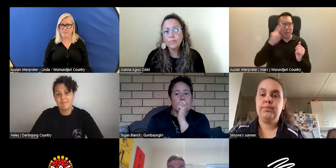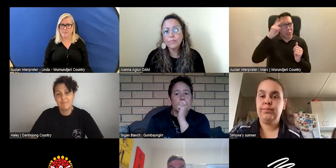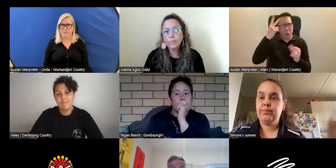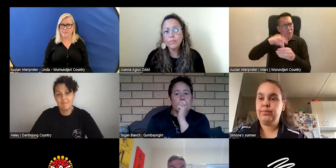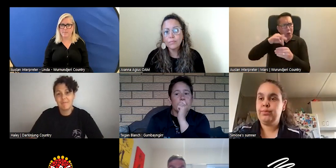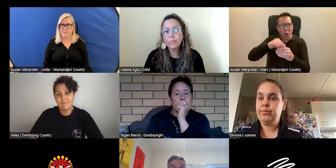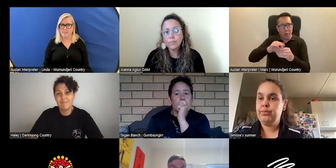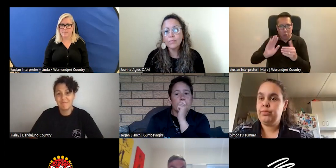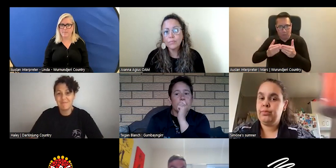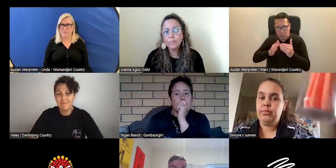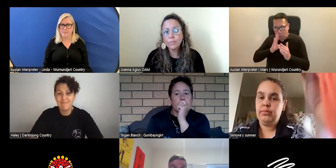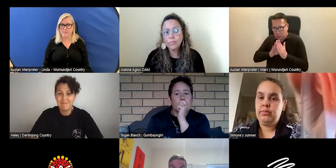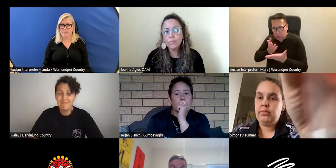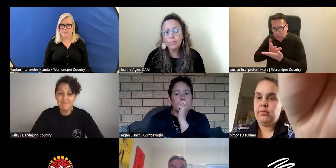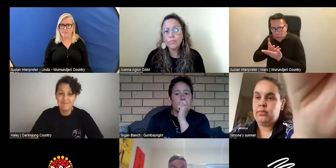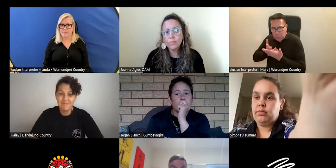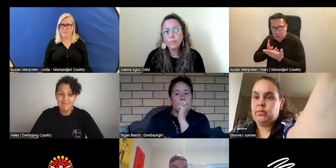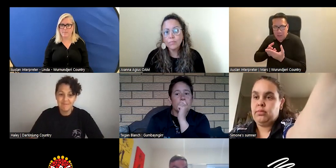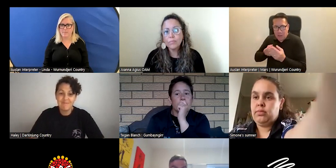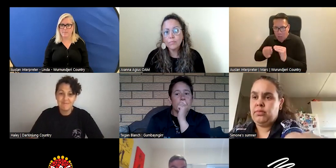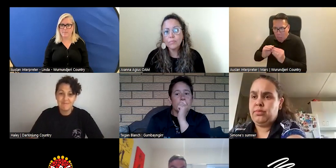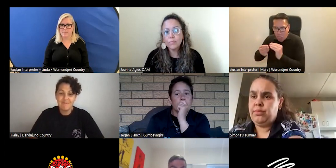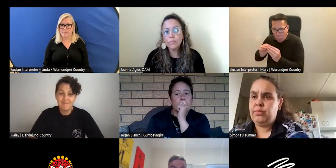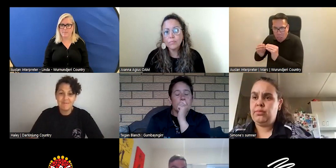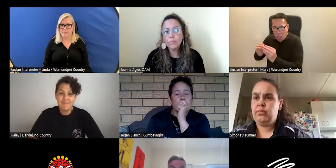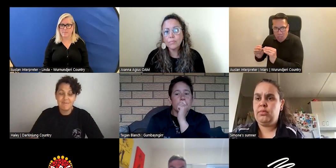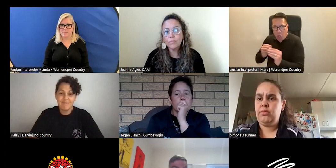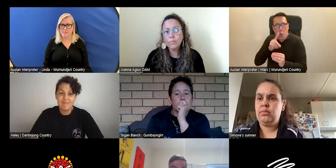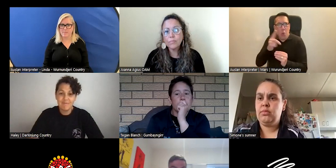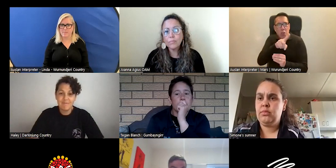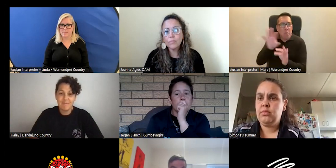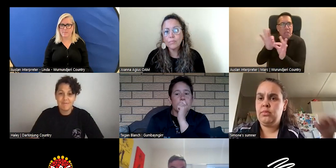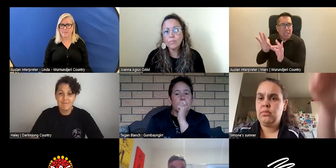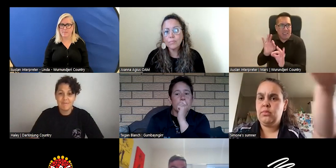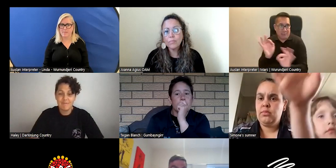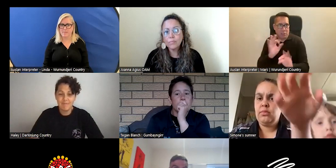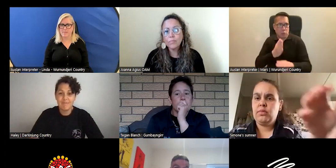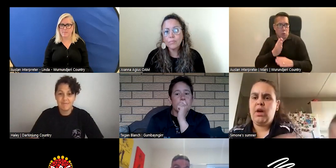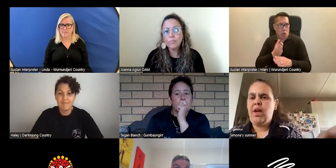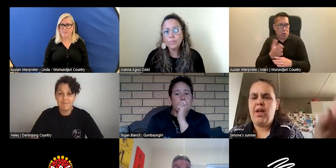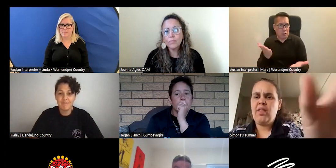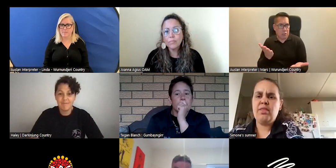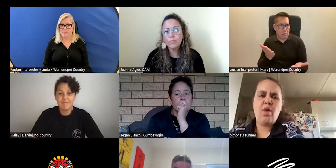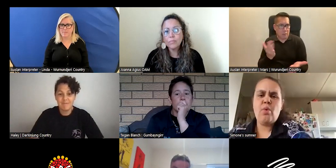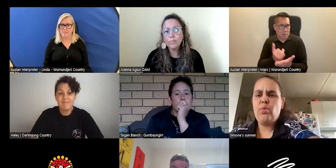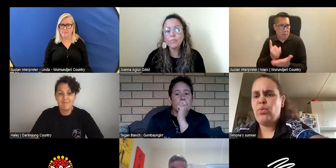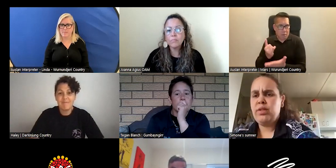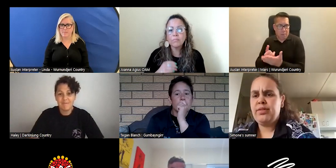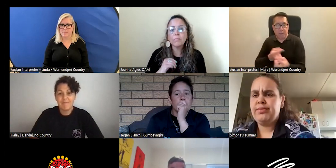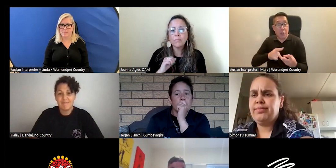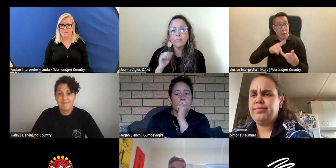in confidential relationships with who you select and handpicked. That's not working. And number